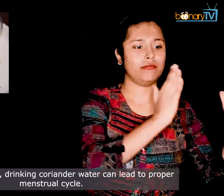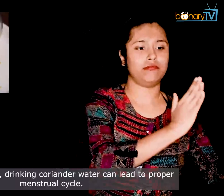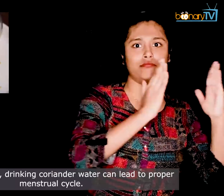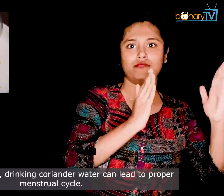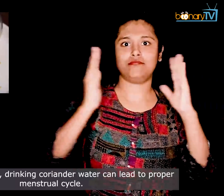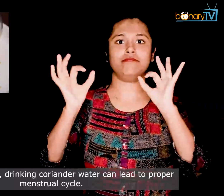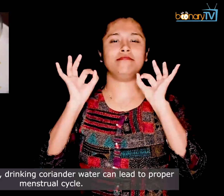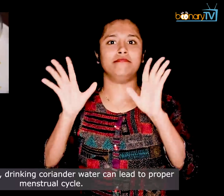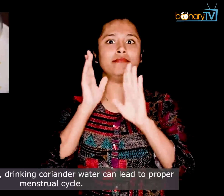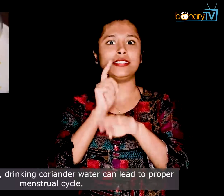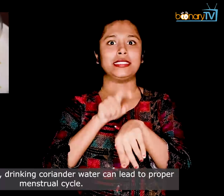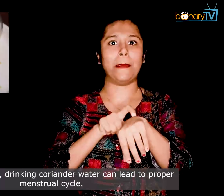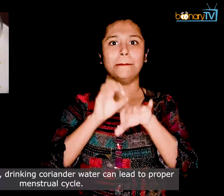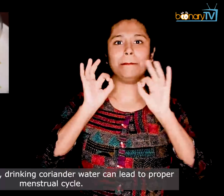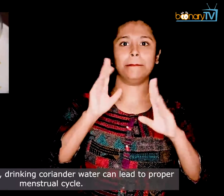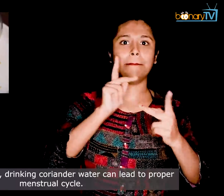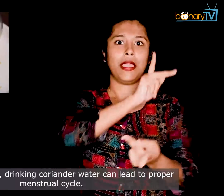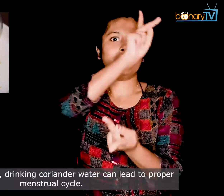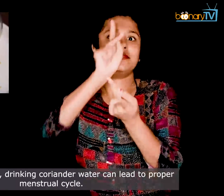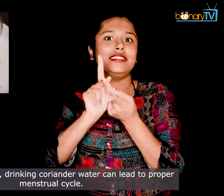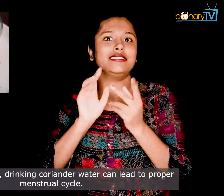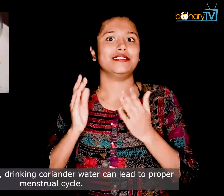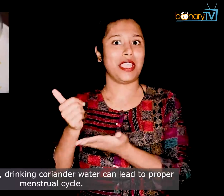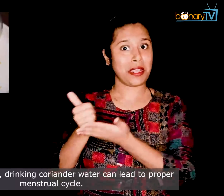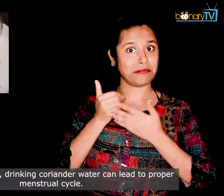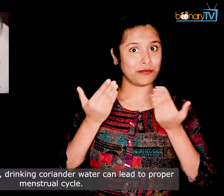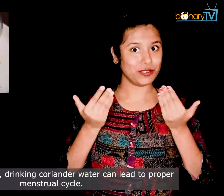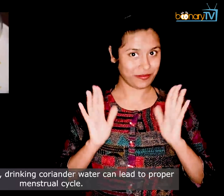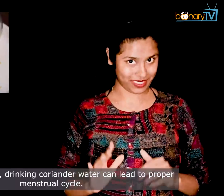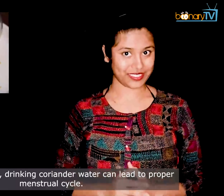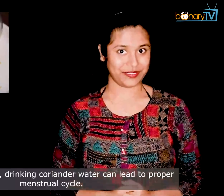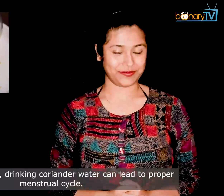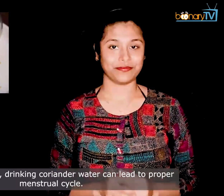can lead to proper menstrual cycle.